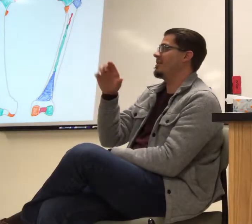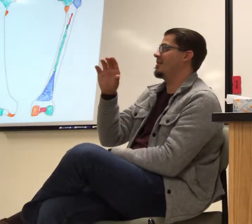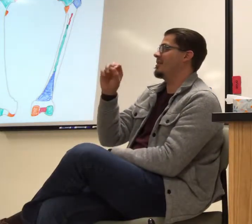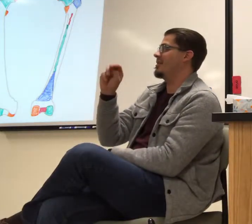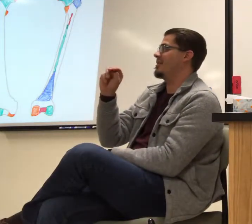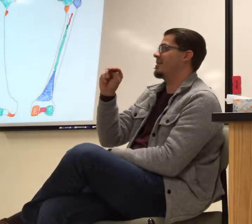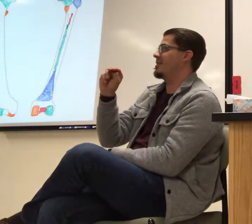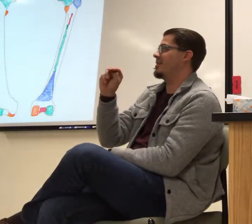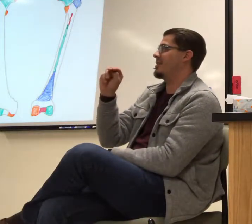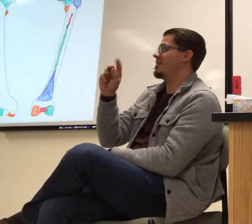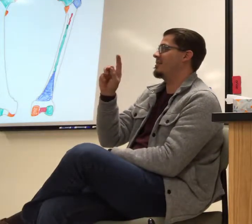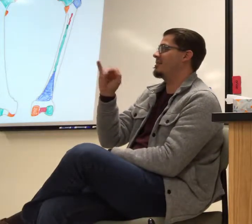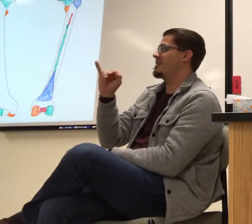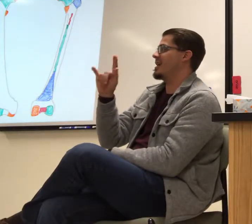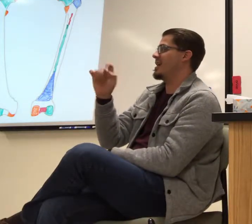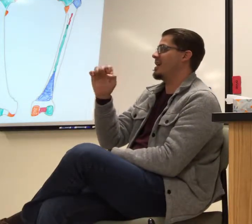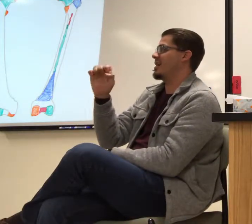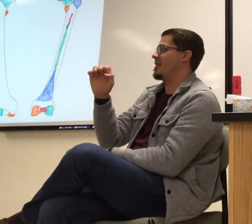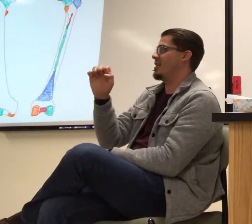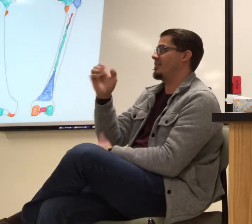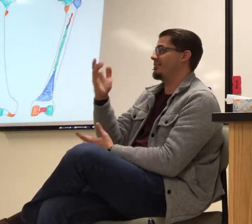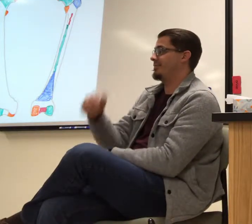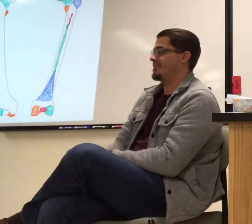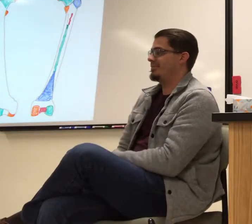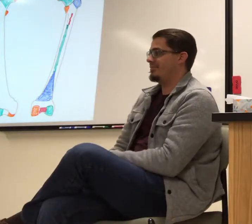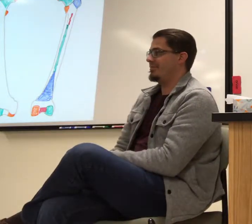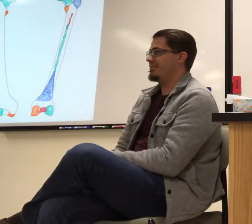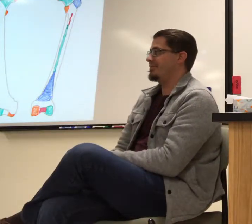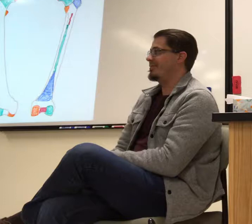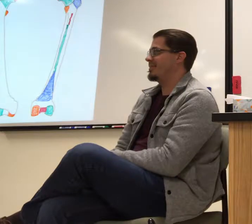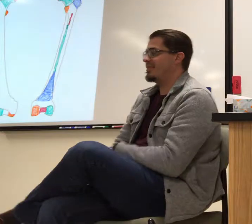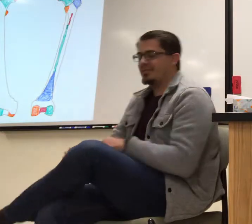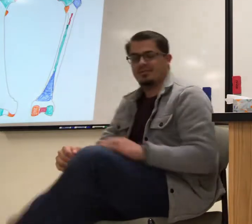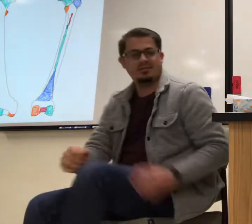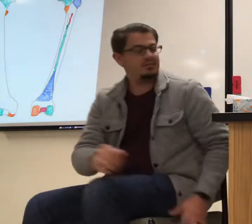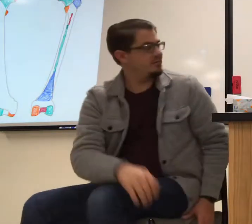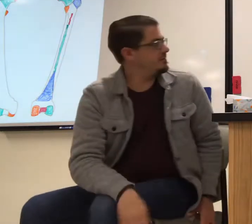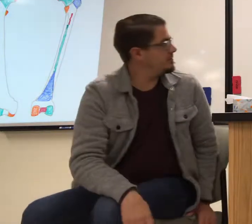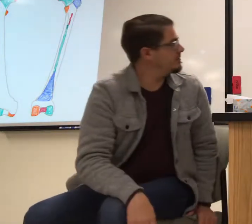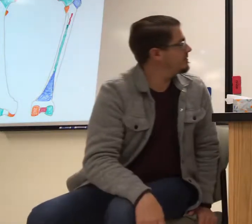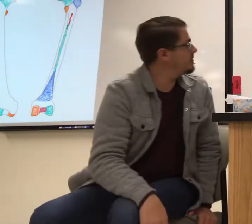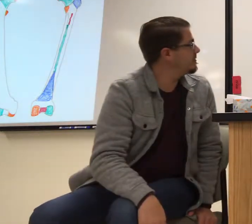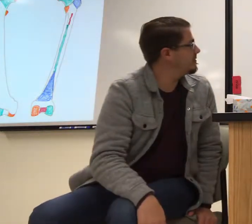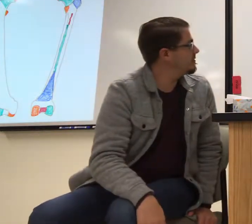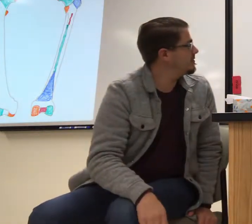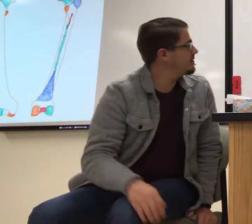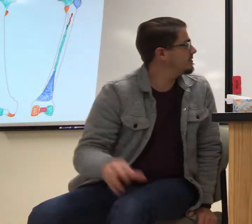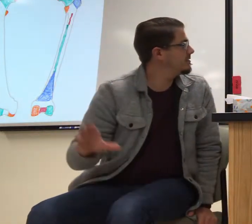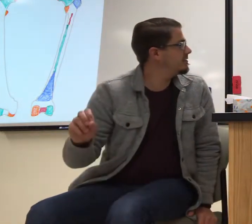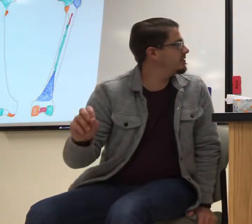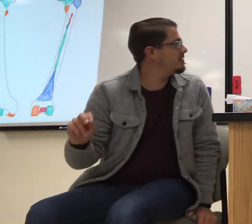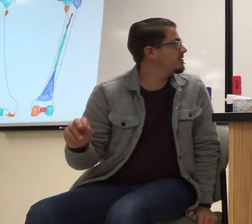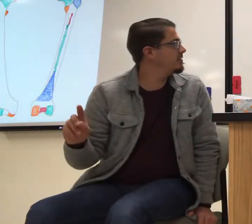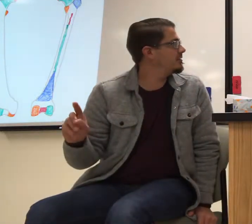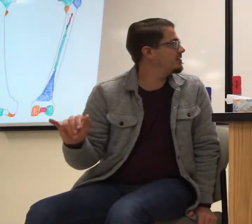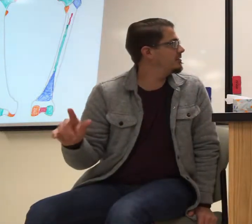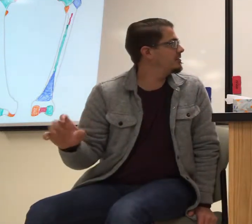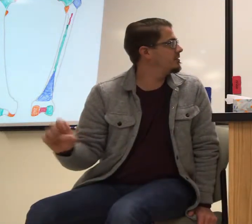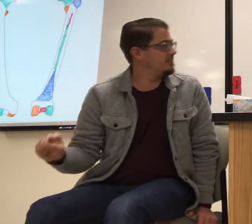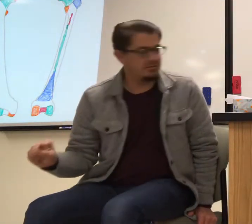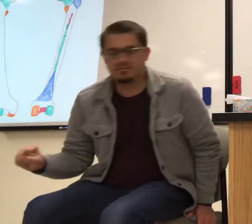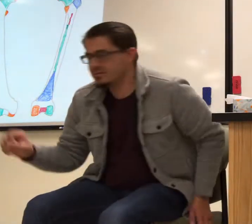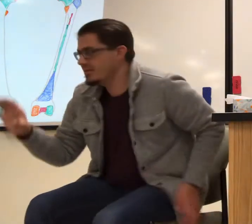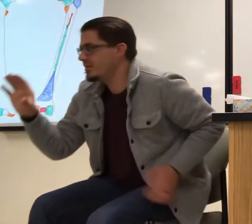commonly missed on the test. That's a tough one for students to remember. But on the knee, we just call them condyles.